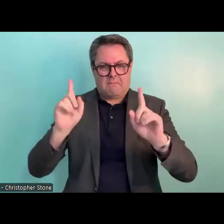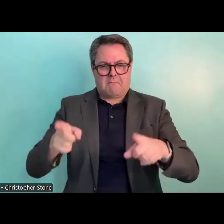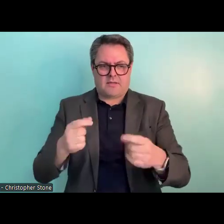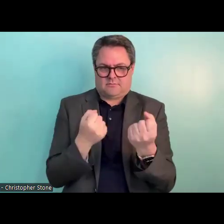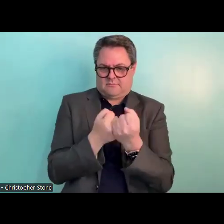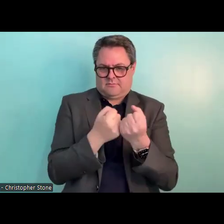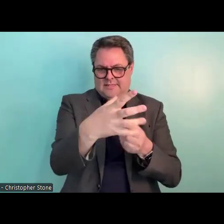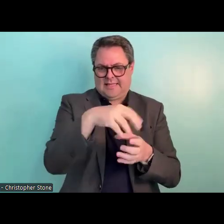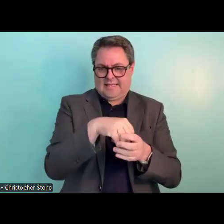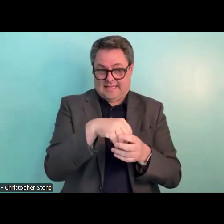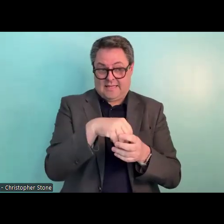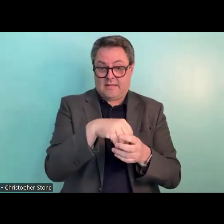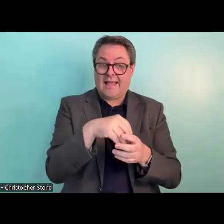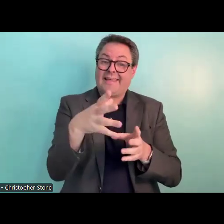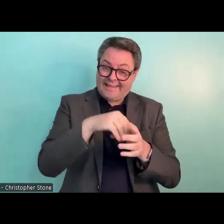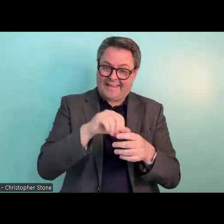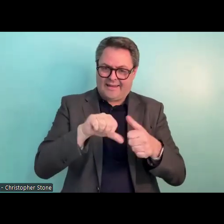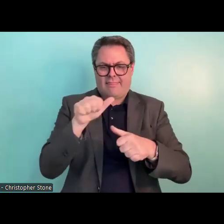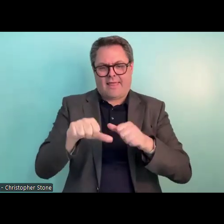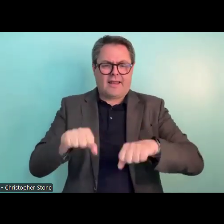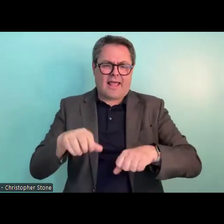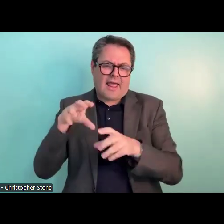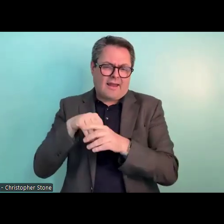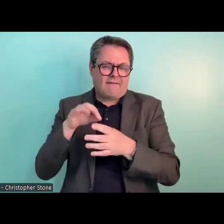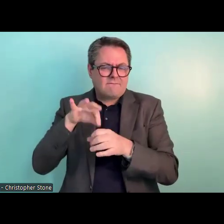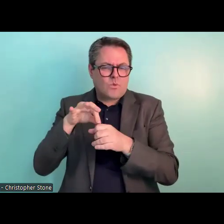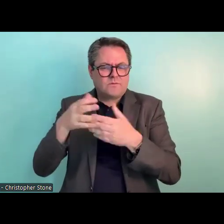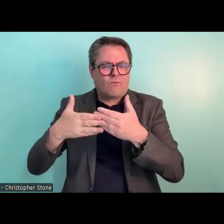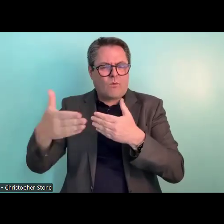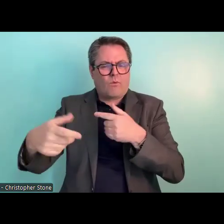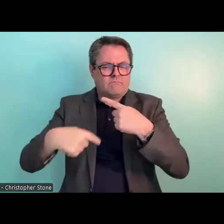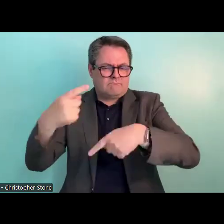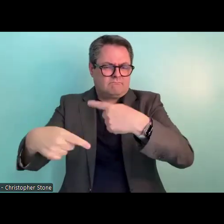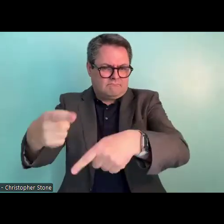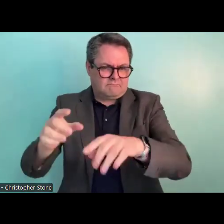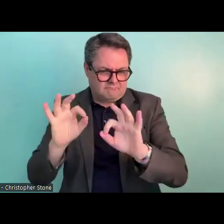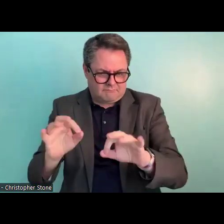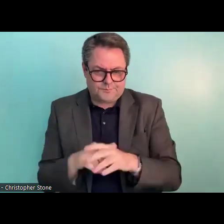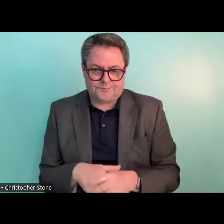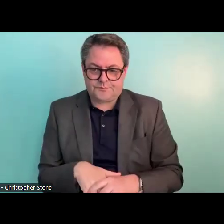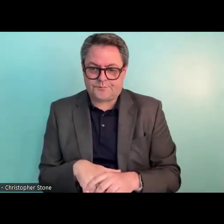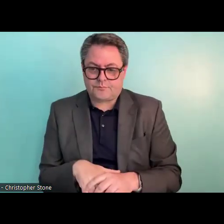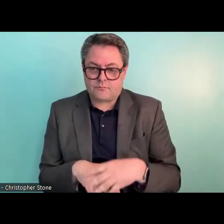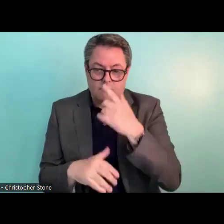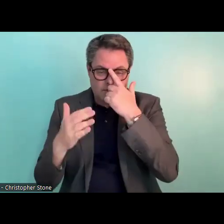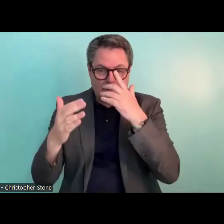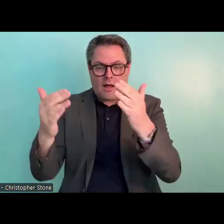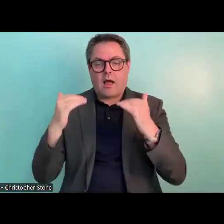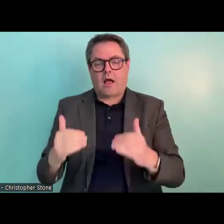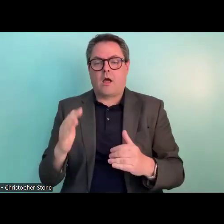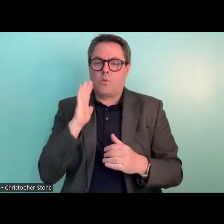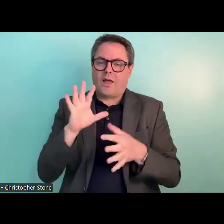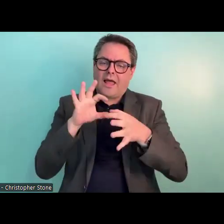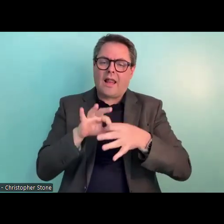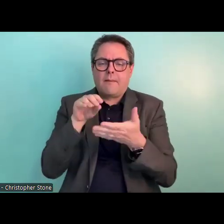that is that we need to see that there is member acceptance of that before those members are able to have voting rights for the rest